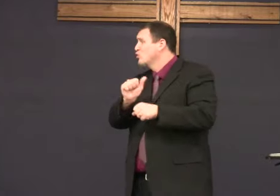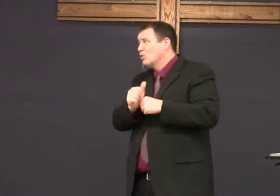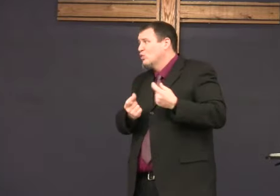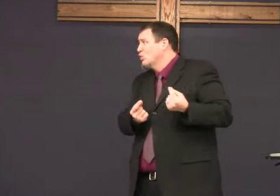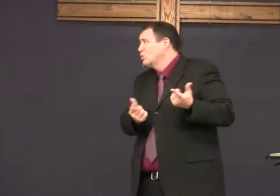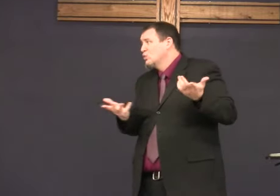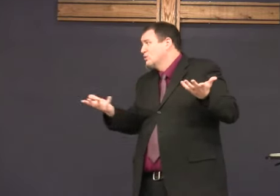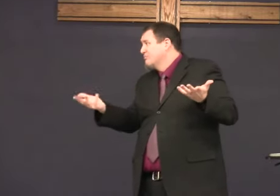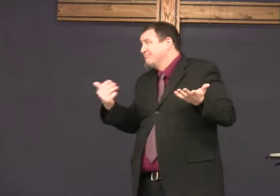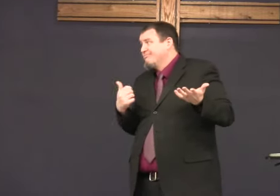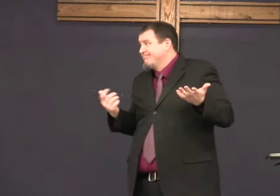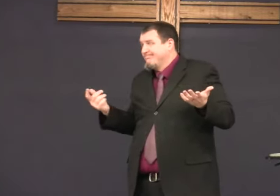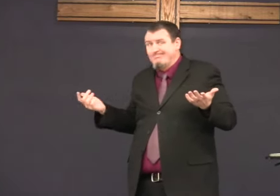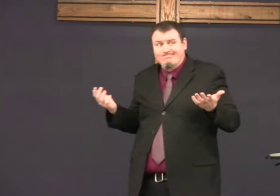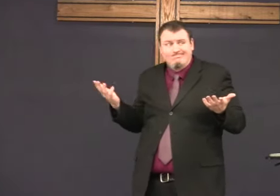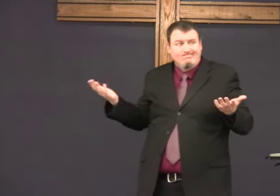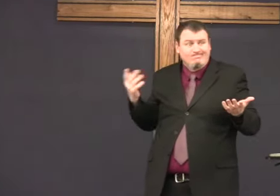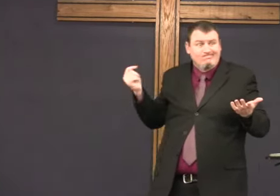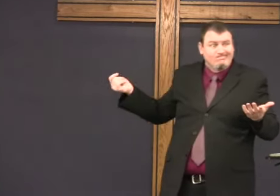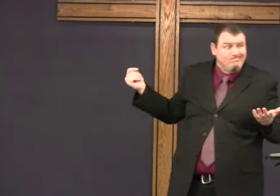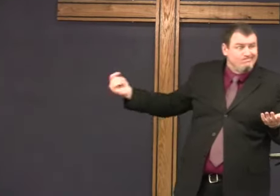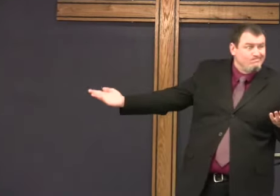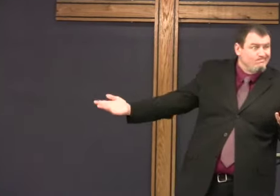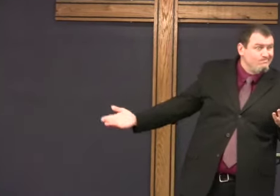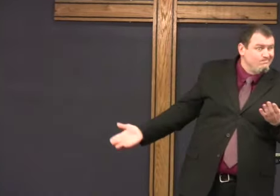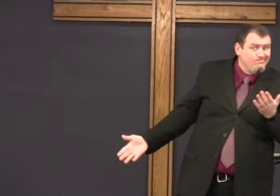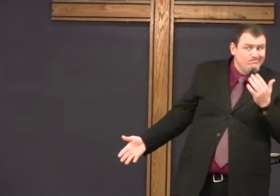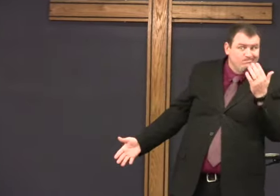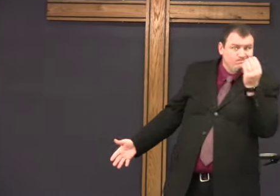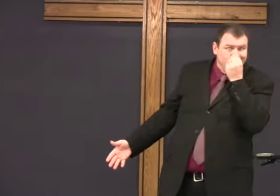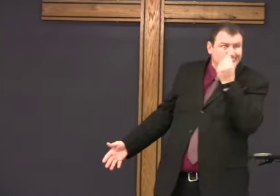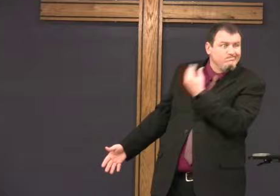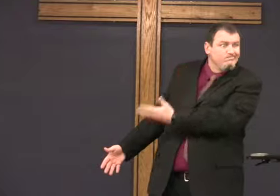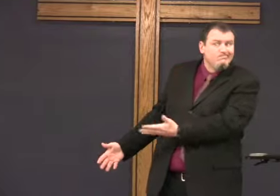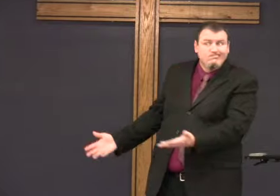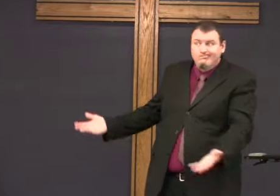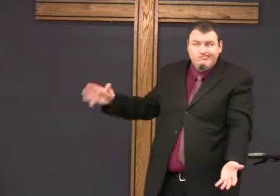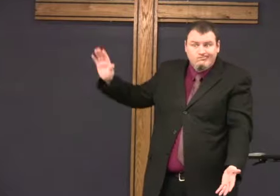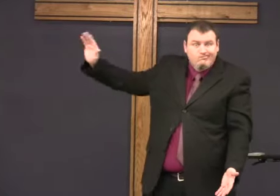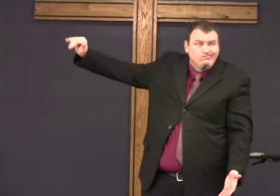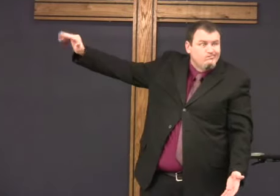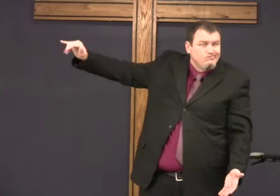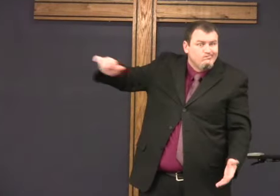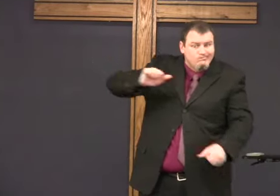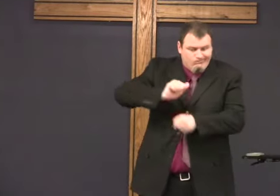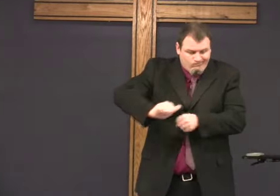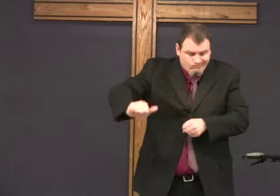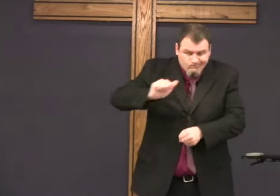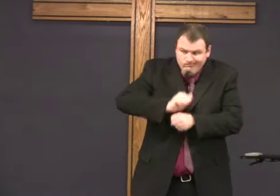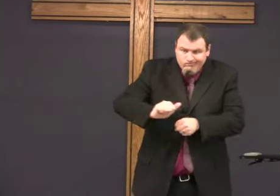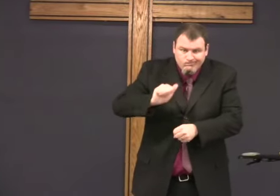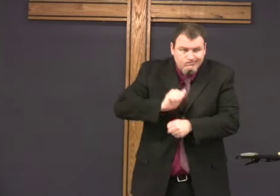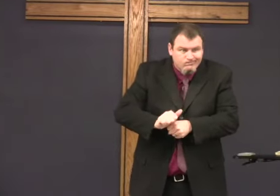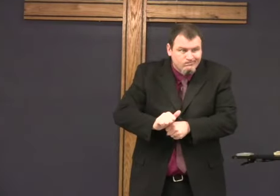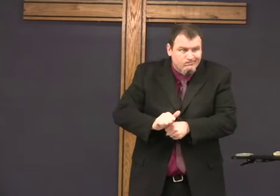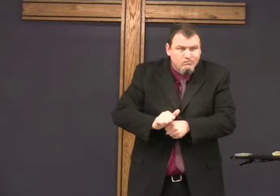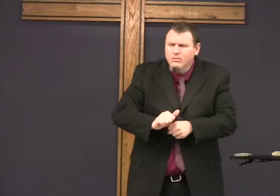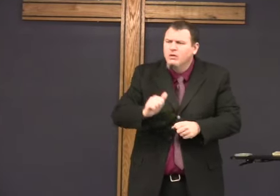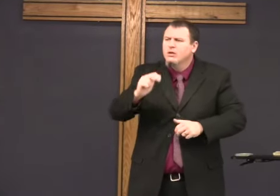of us, everyone working together, to go help this one person? I just need to say no. Sorry,